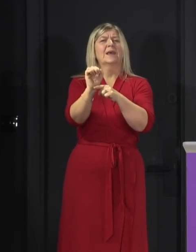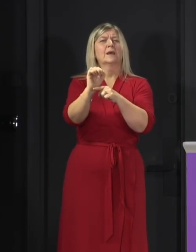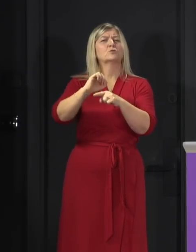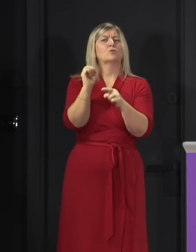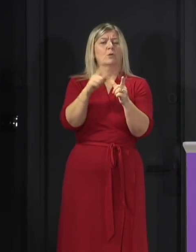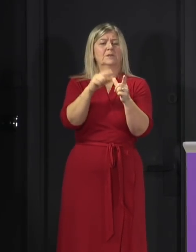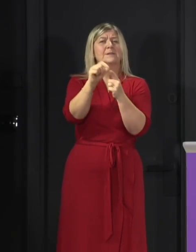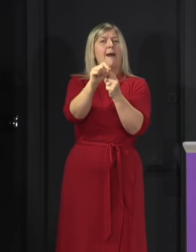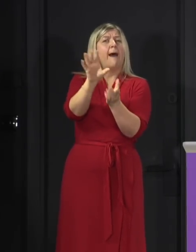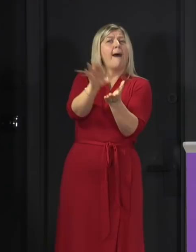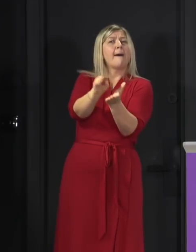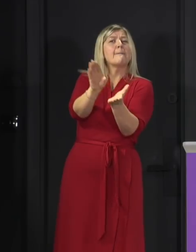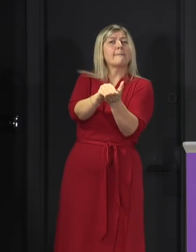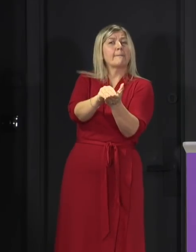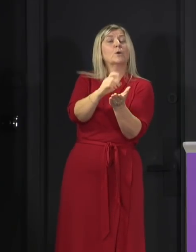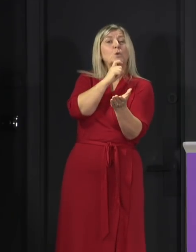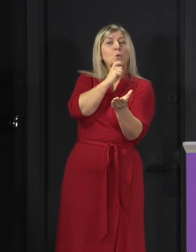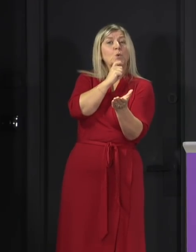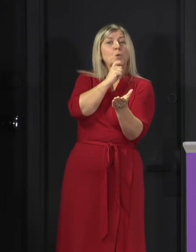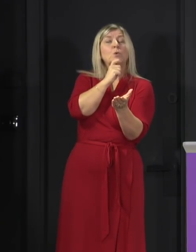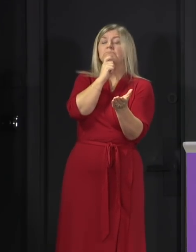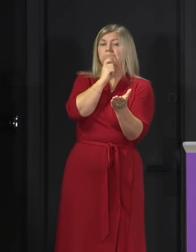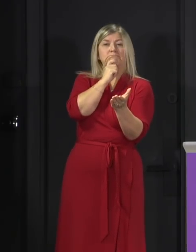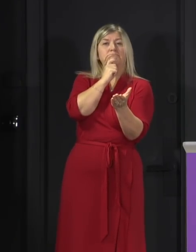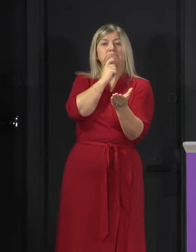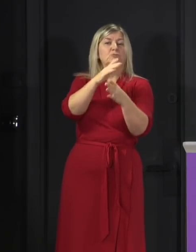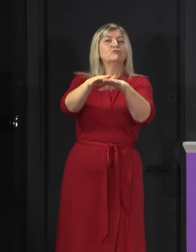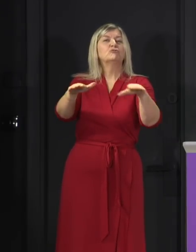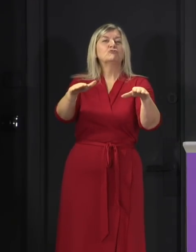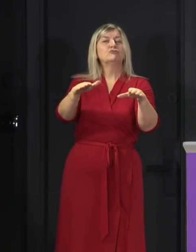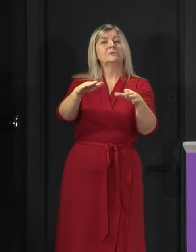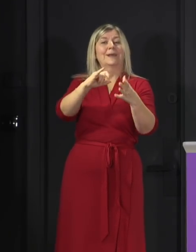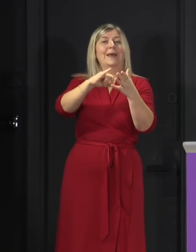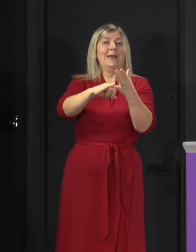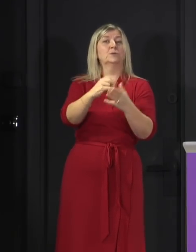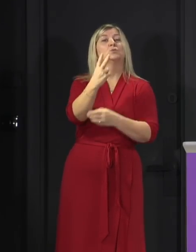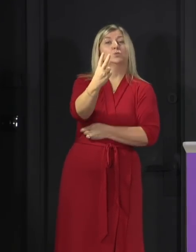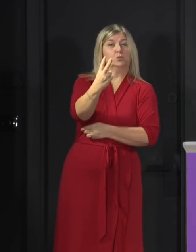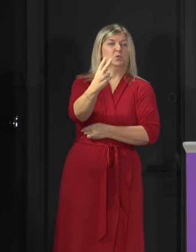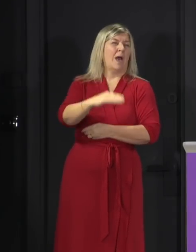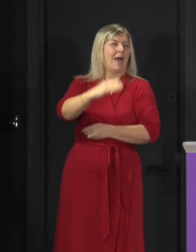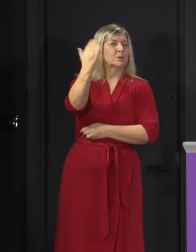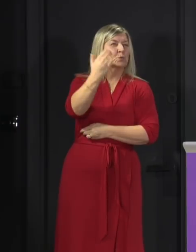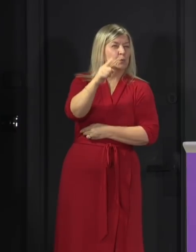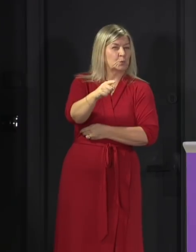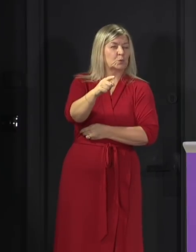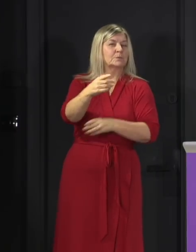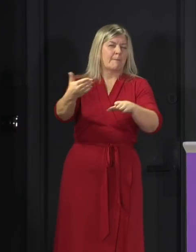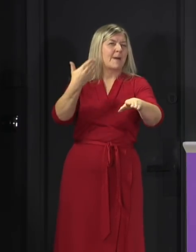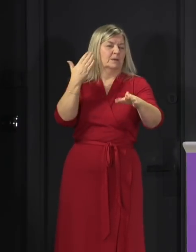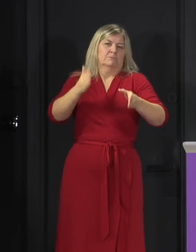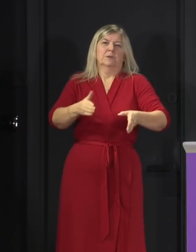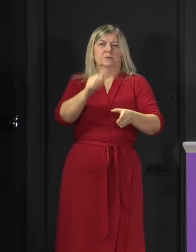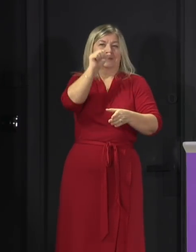now be downloaded by any secondary school pupil. Previously, you had to be at least 16 years old to have the